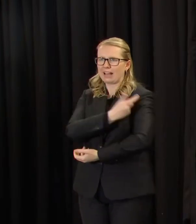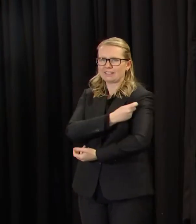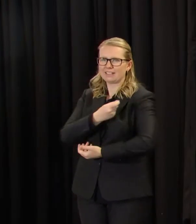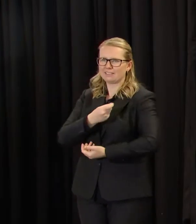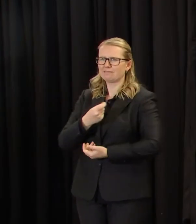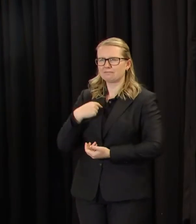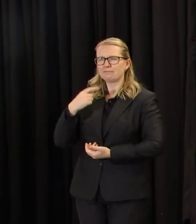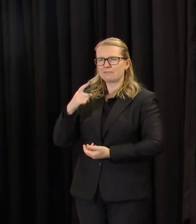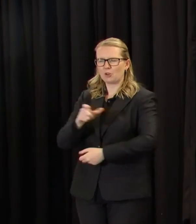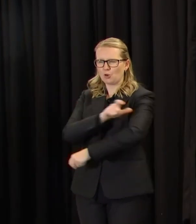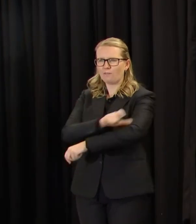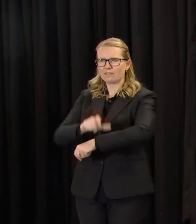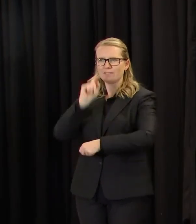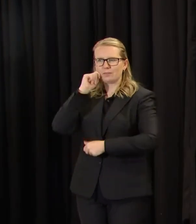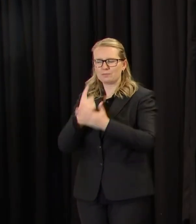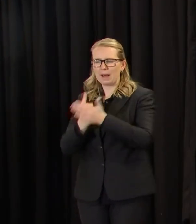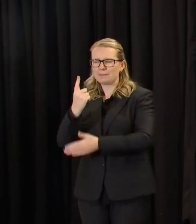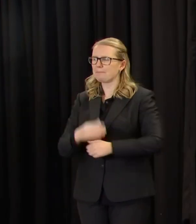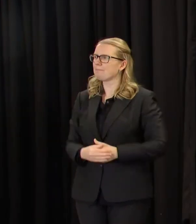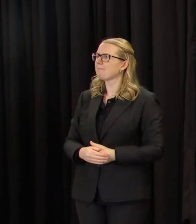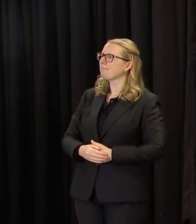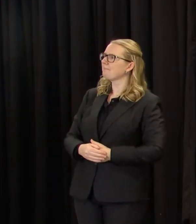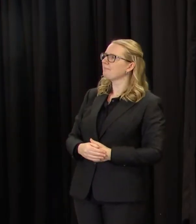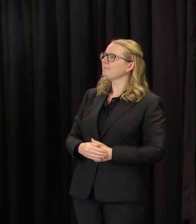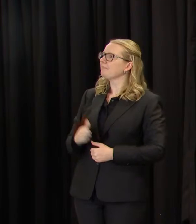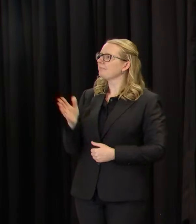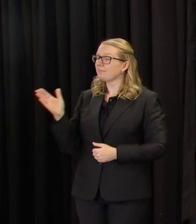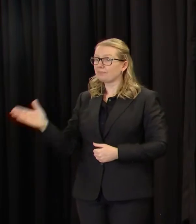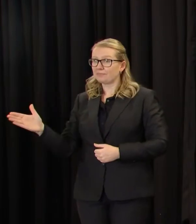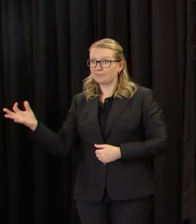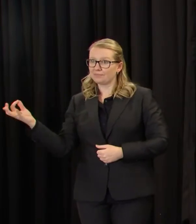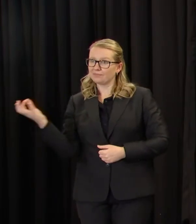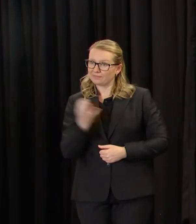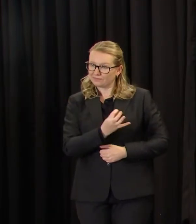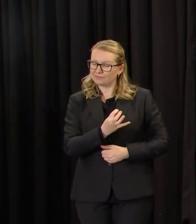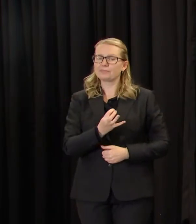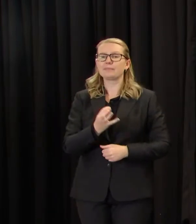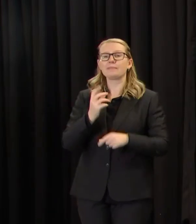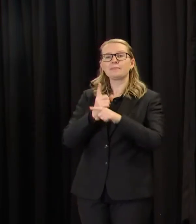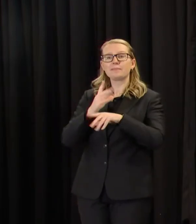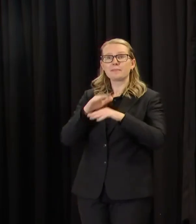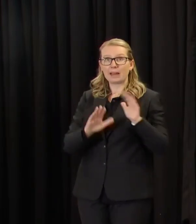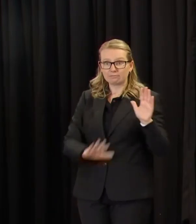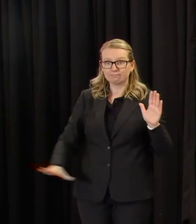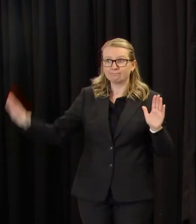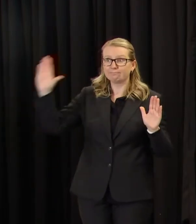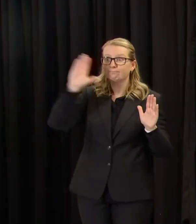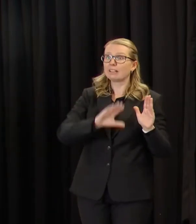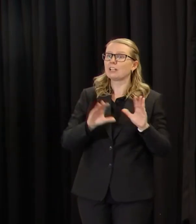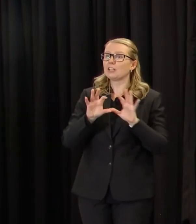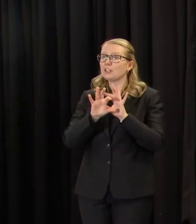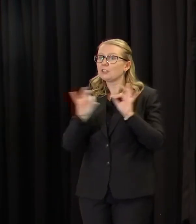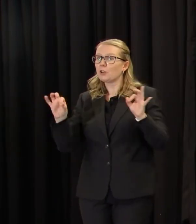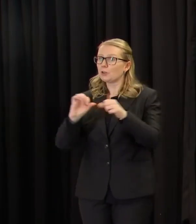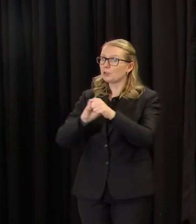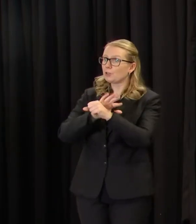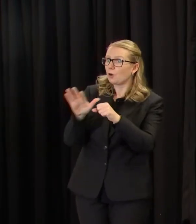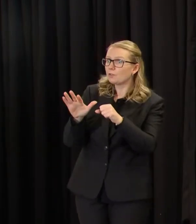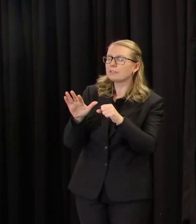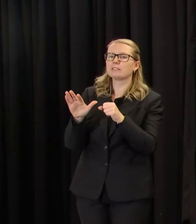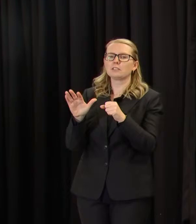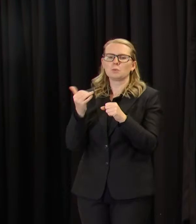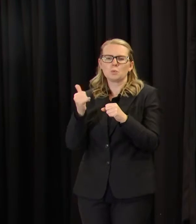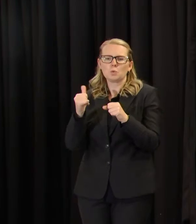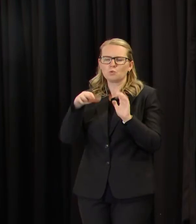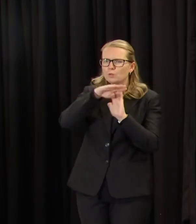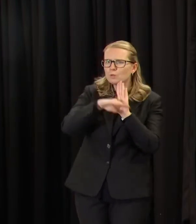happen. Just on supply that's equitably sent across the country, given there's essentially no restrictions of COVID cases, you know, in a number of